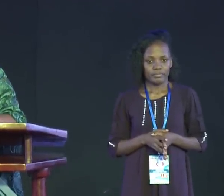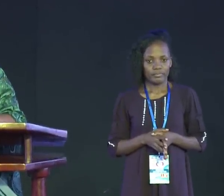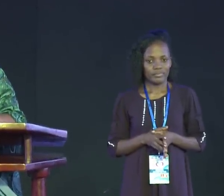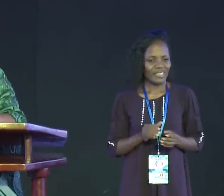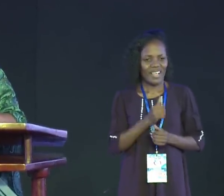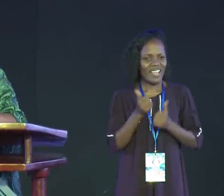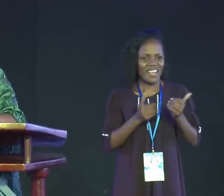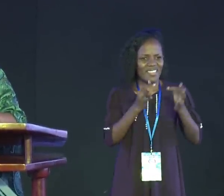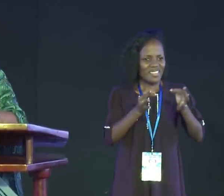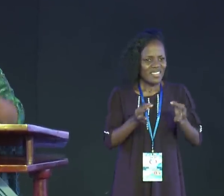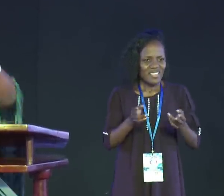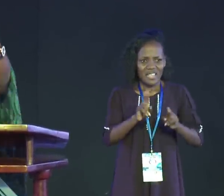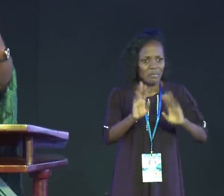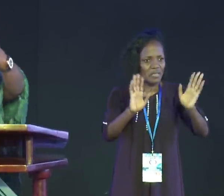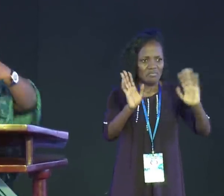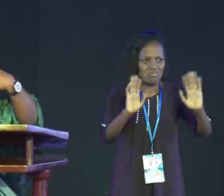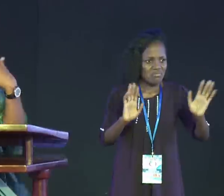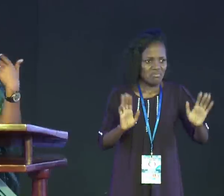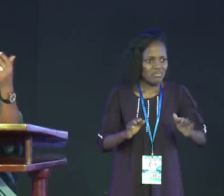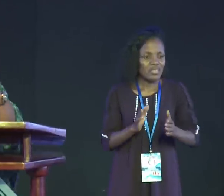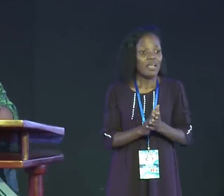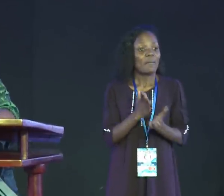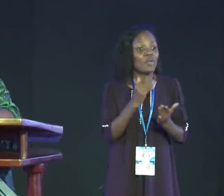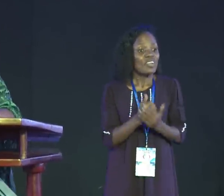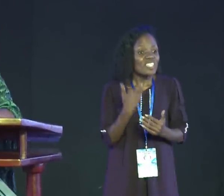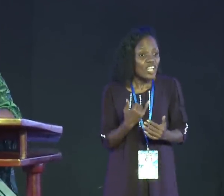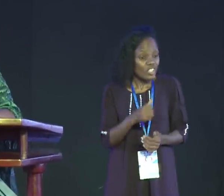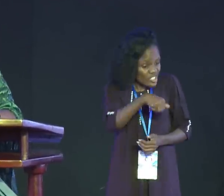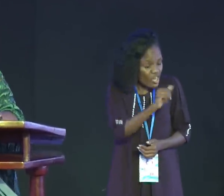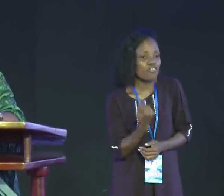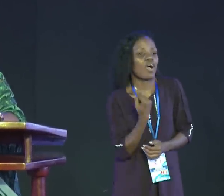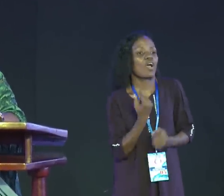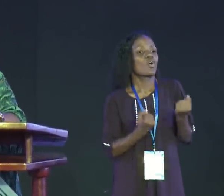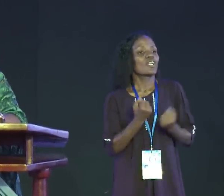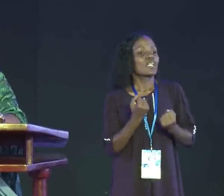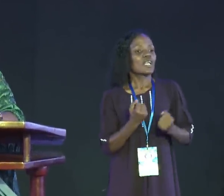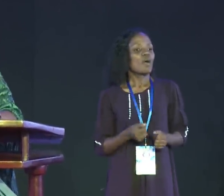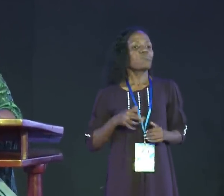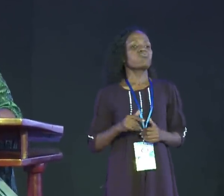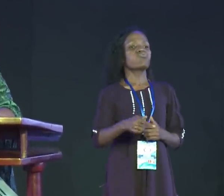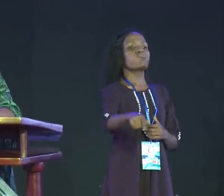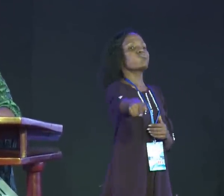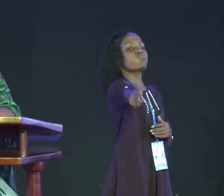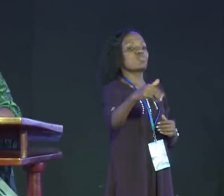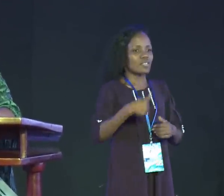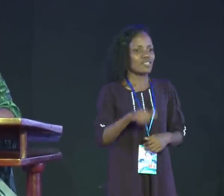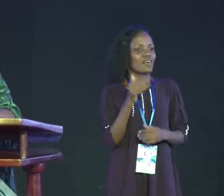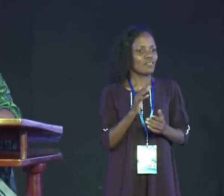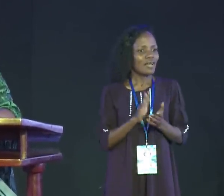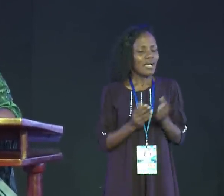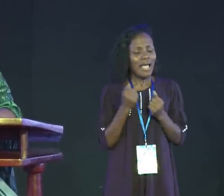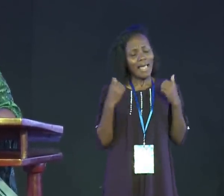Tewaliwo kintu kyonna kyali mabega wa distance eyo gye yaserengeta. There was nothing in between that distance that she